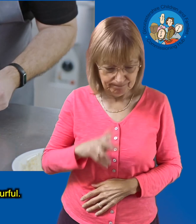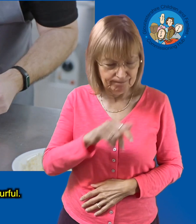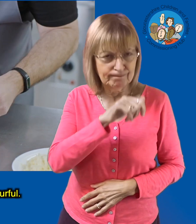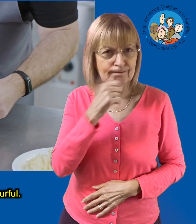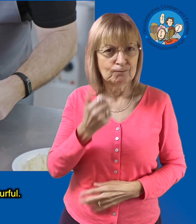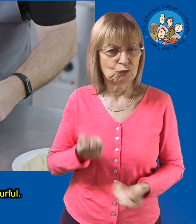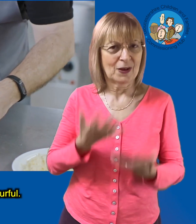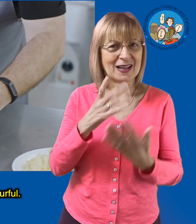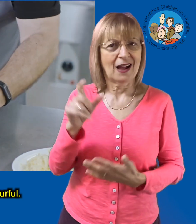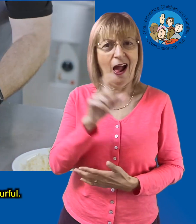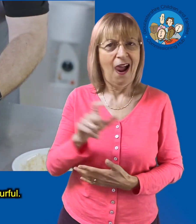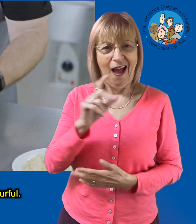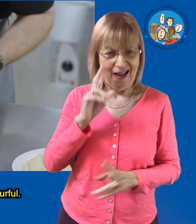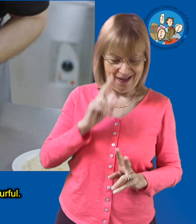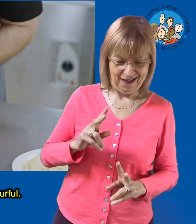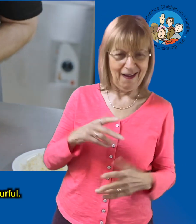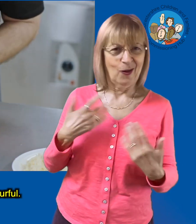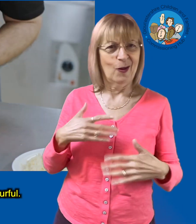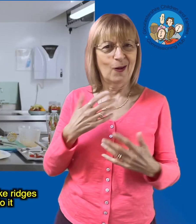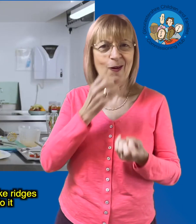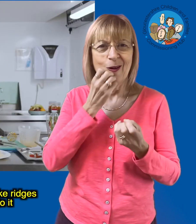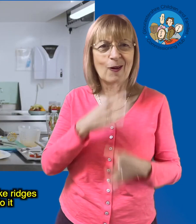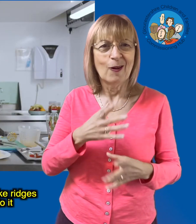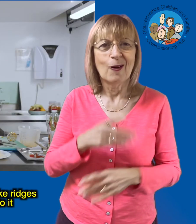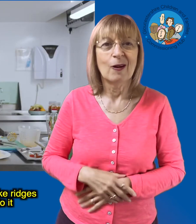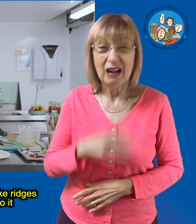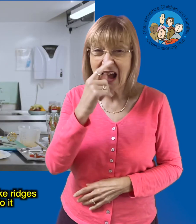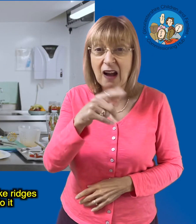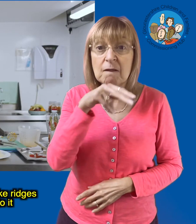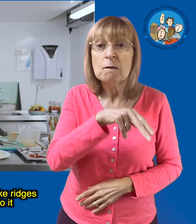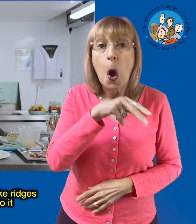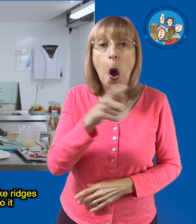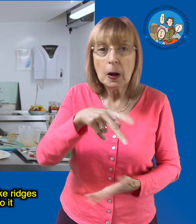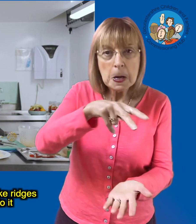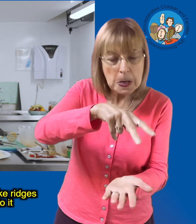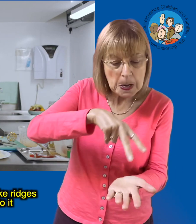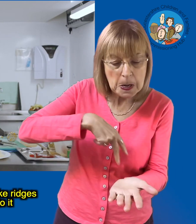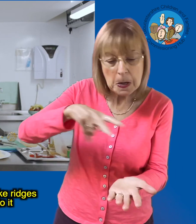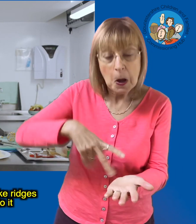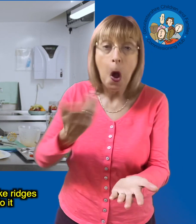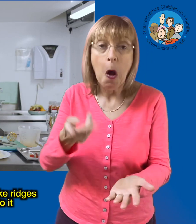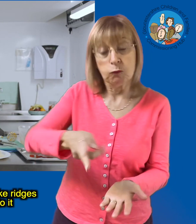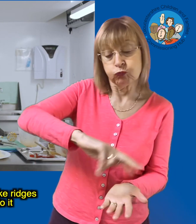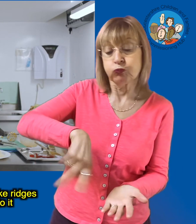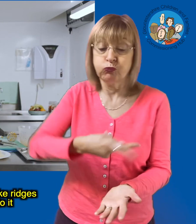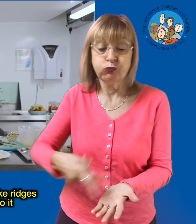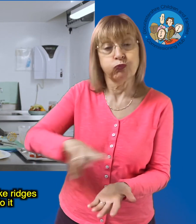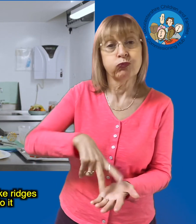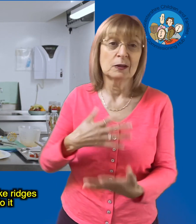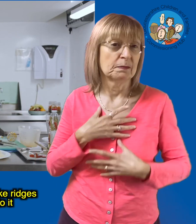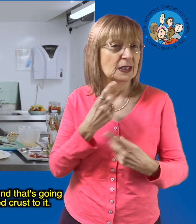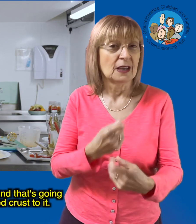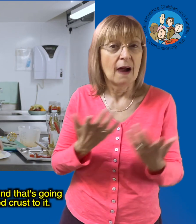It's a nice bright colour, it looks colourful. You could, if you want, get a fork and make ridges in it if you wanted to put a